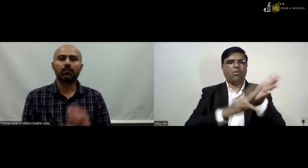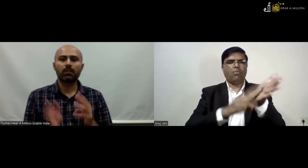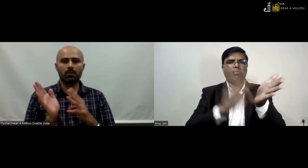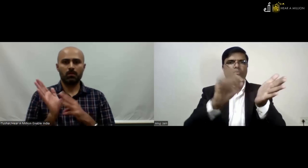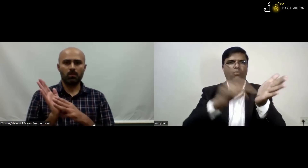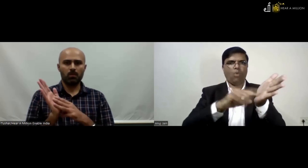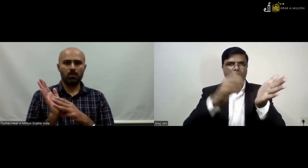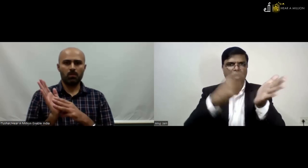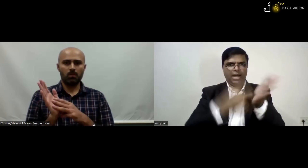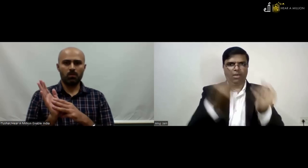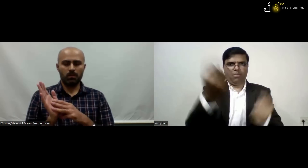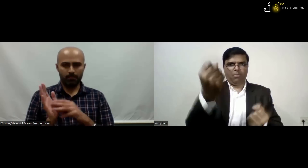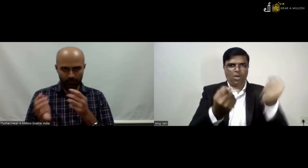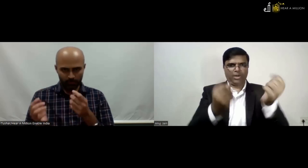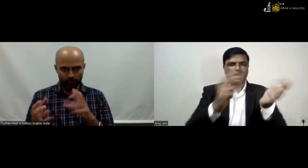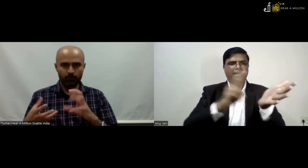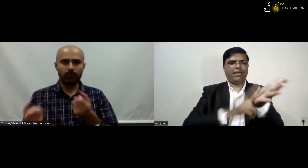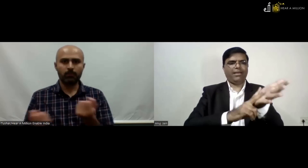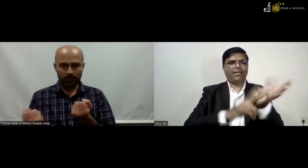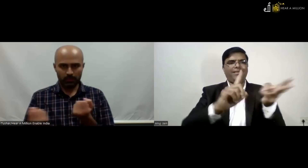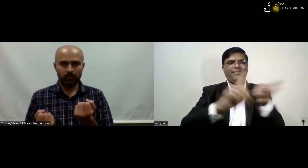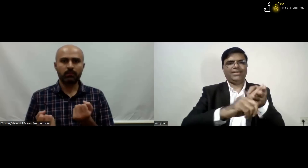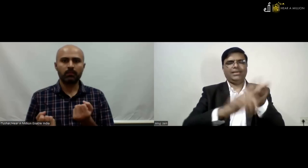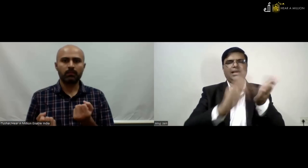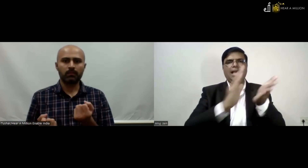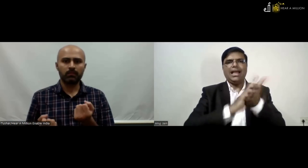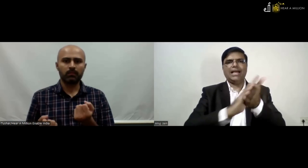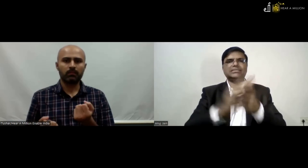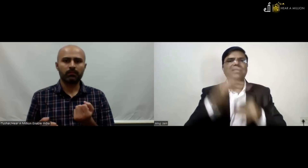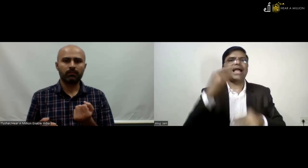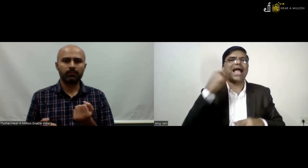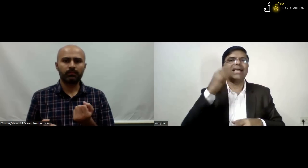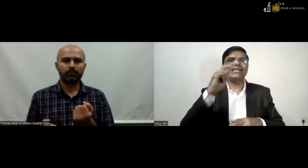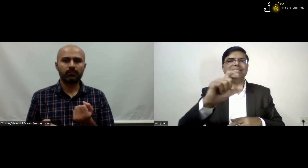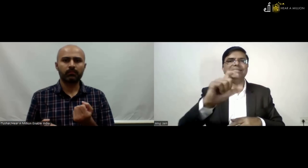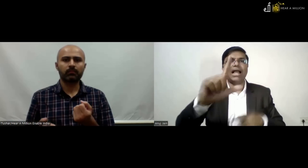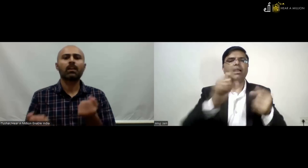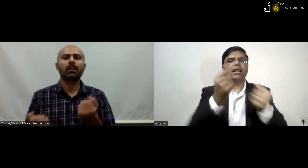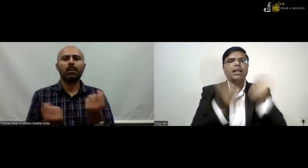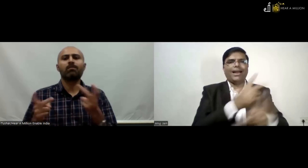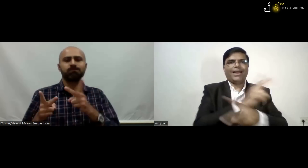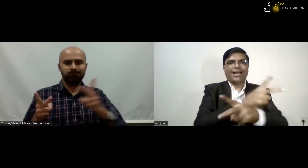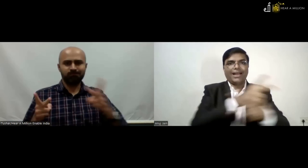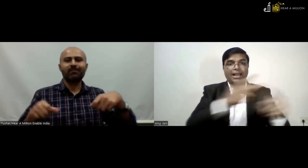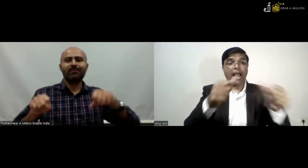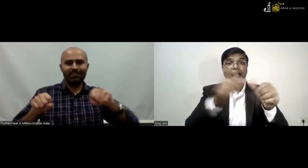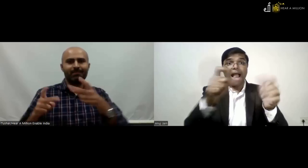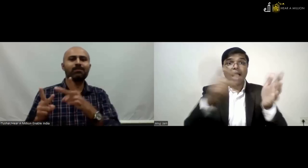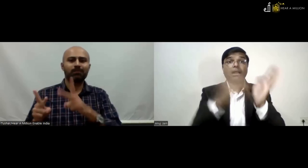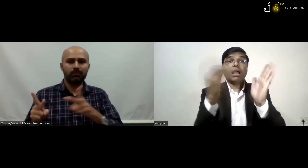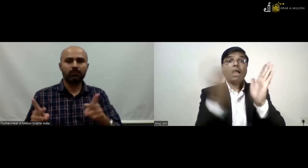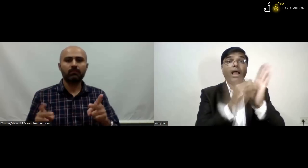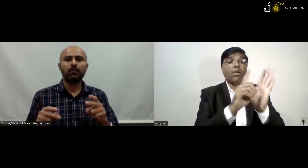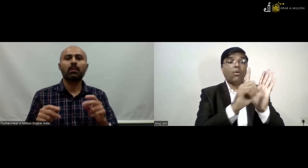Now you would know the Motor Vehicle Act, the MVA.